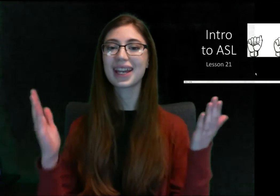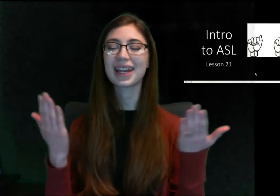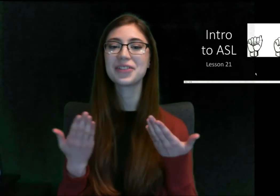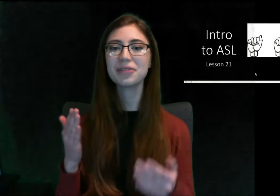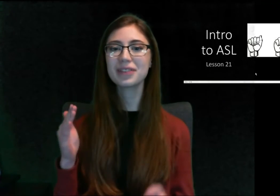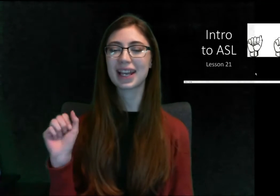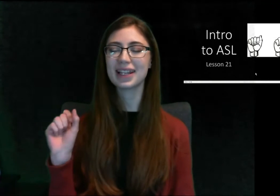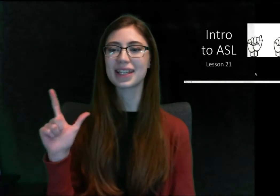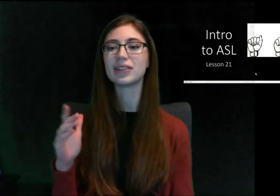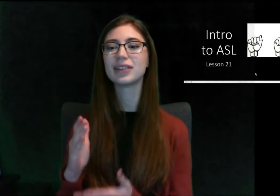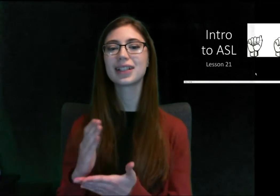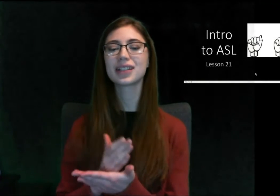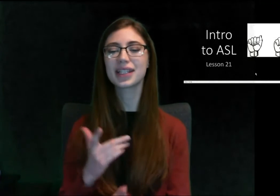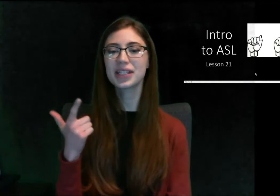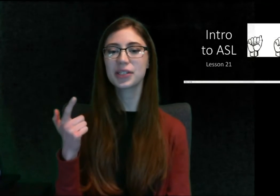Intro to ASL, Lesson 21.